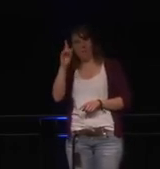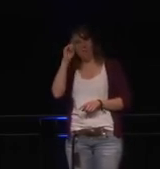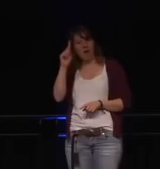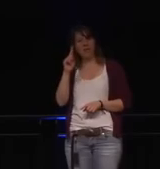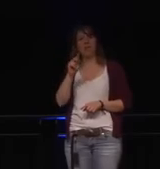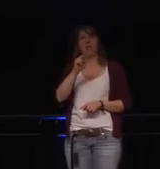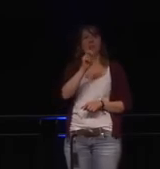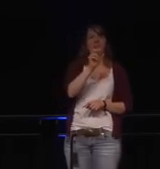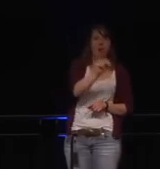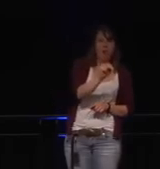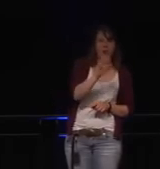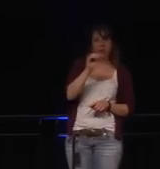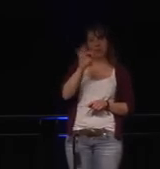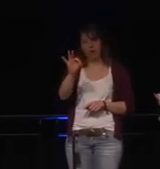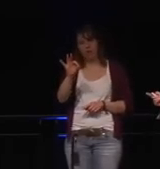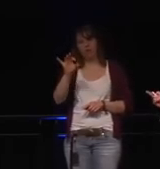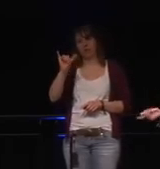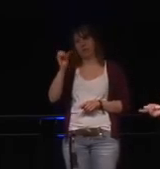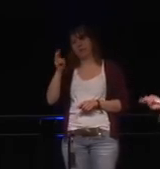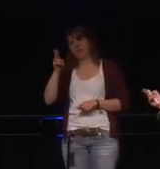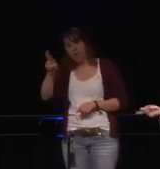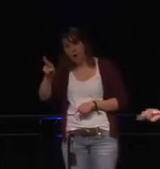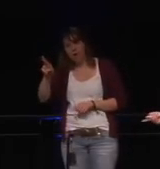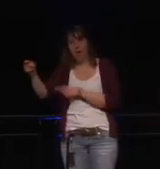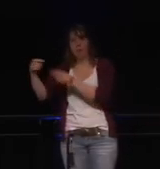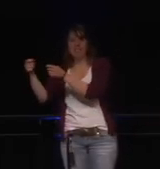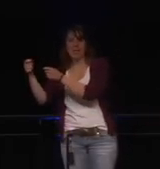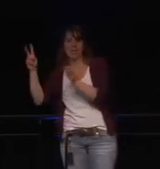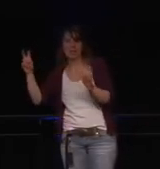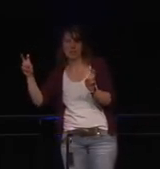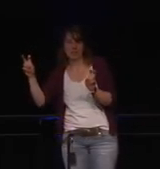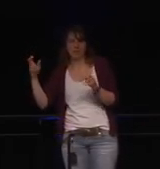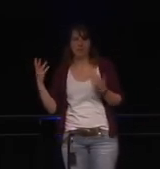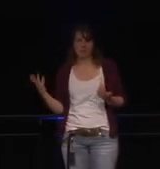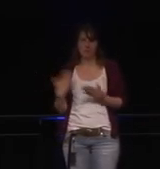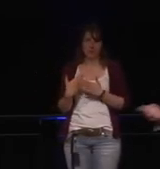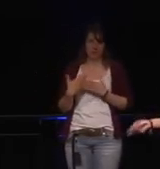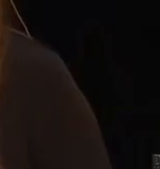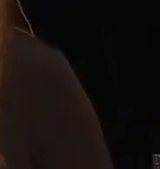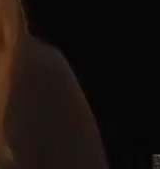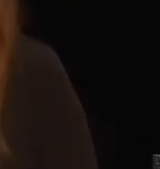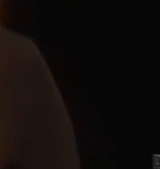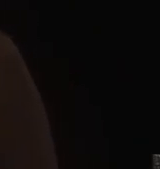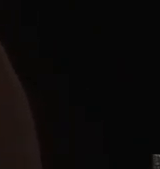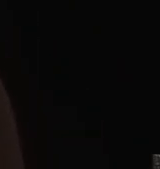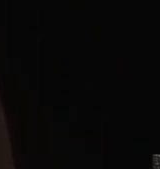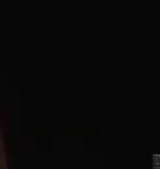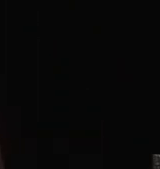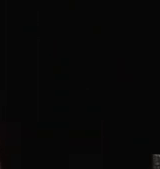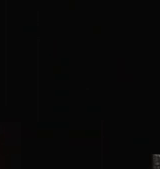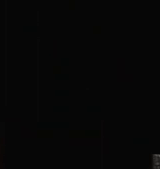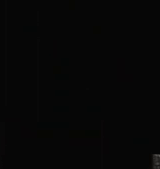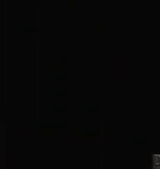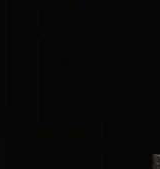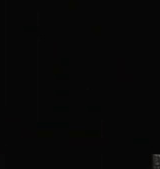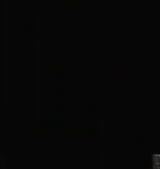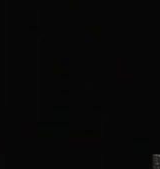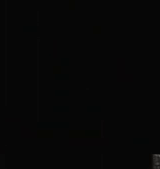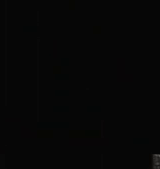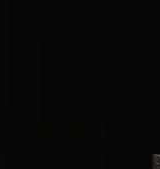you with that. Like the new organization for Max Schrems called None of Your Business.